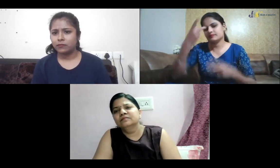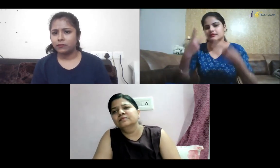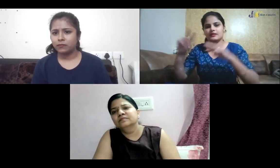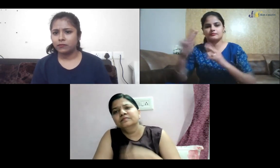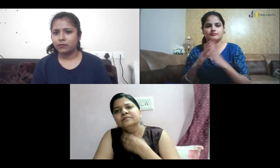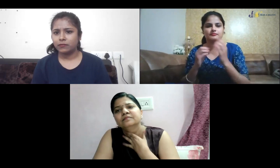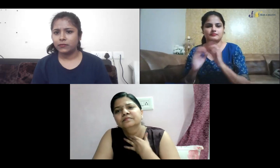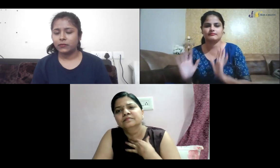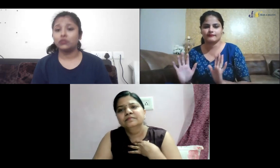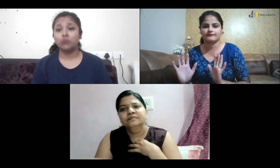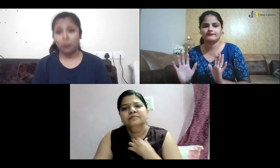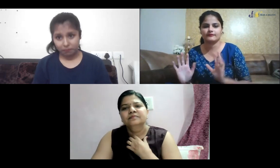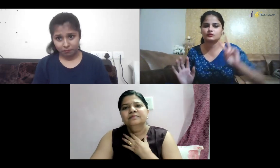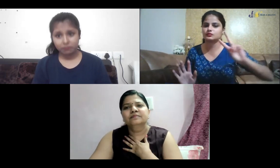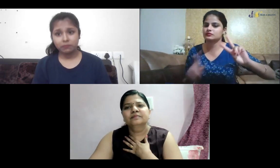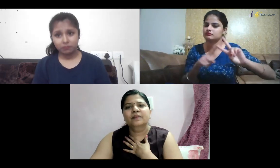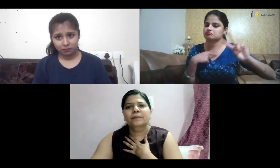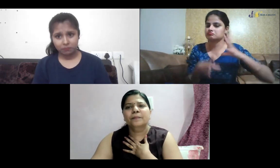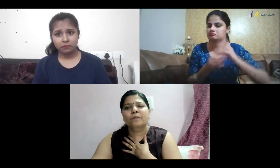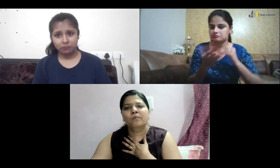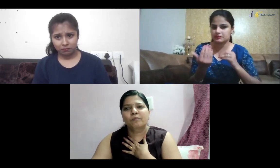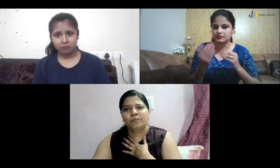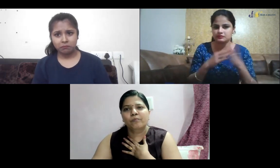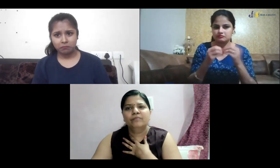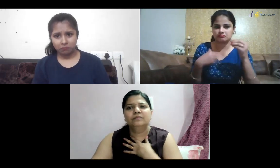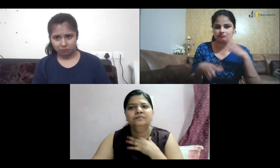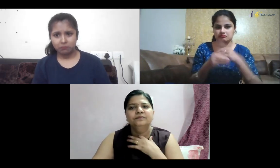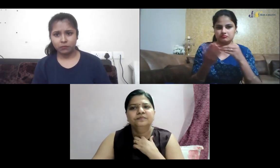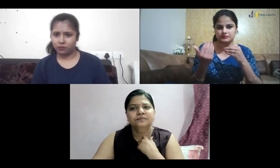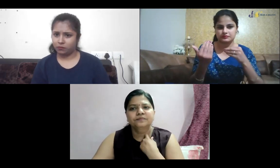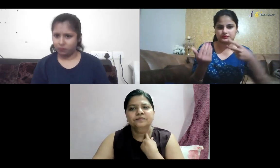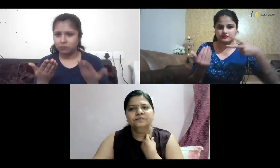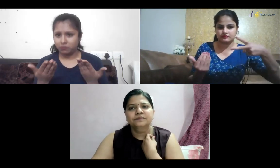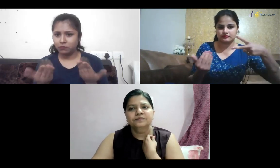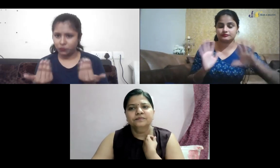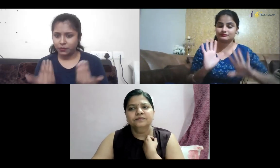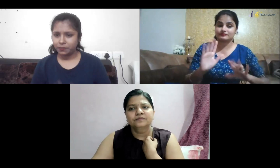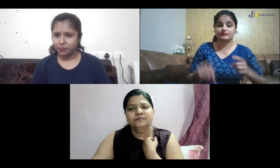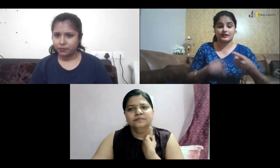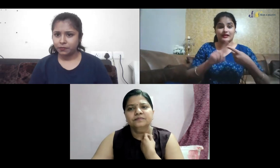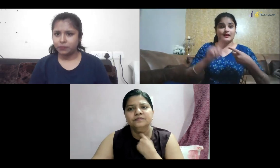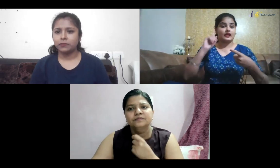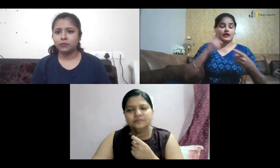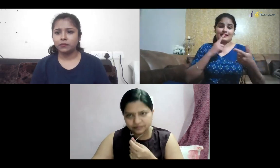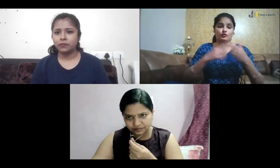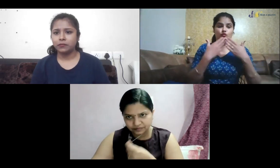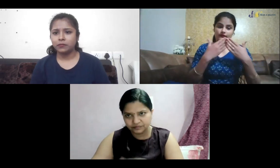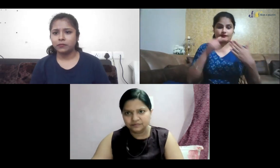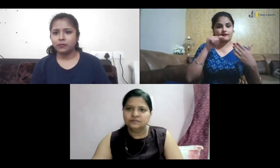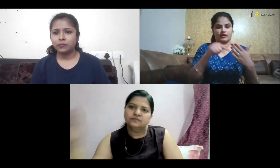some people have problem with this and some people have a different, in the job. So I will add here about the job parts and